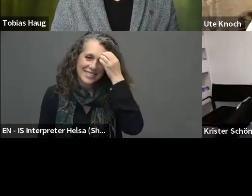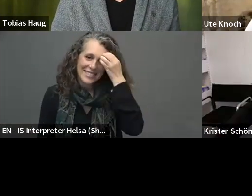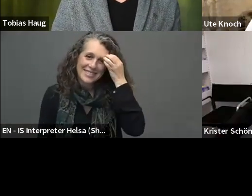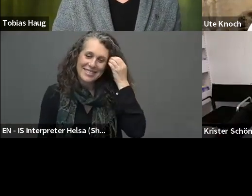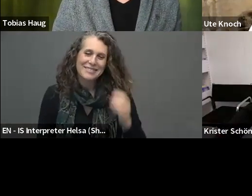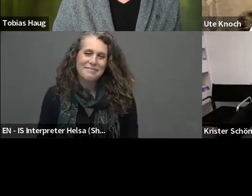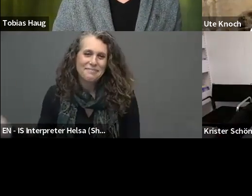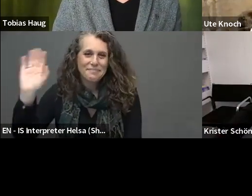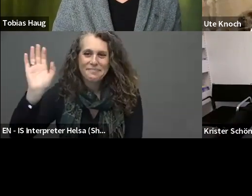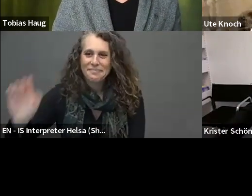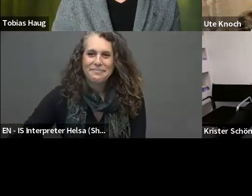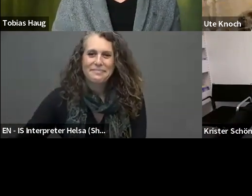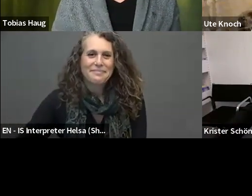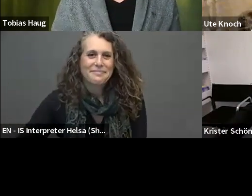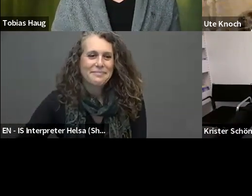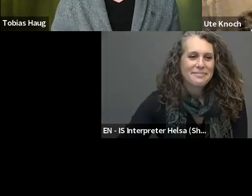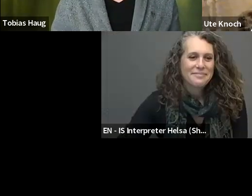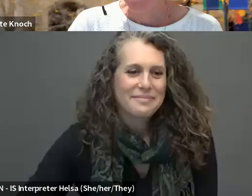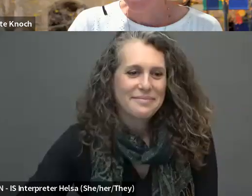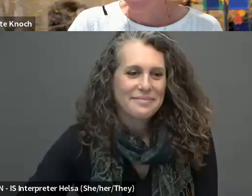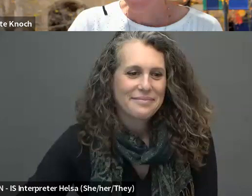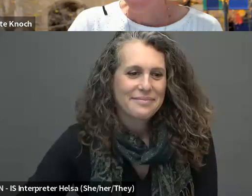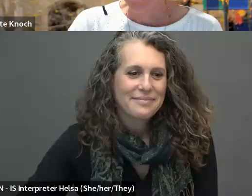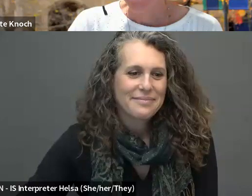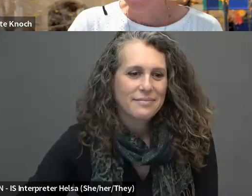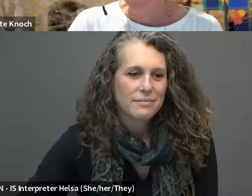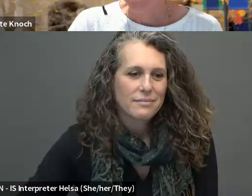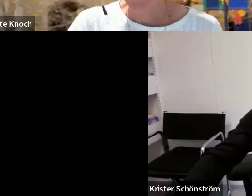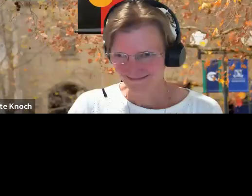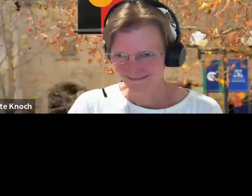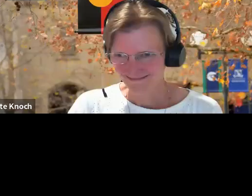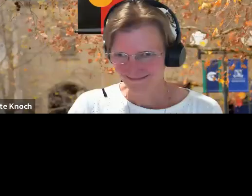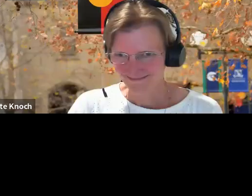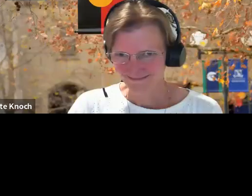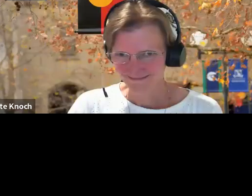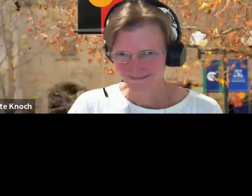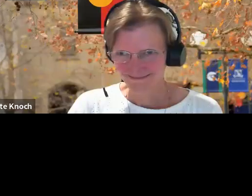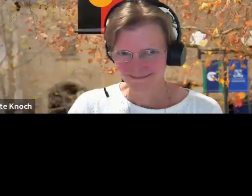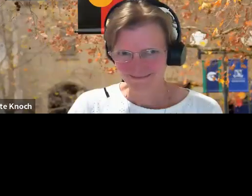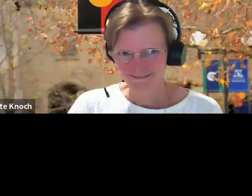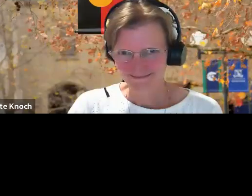Bye-bye. Thank you. Bye.